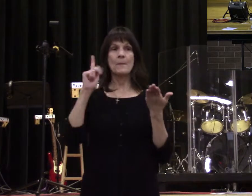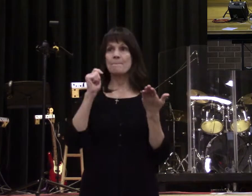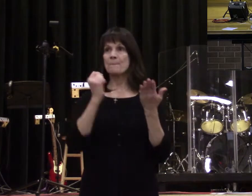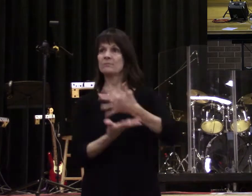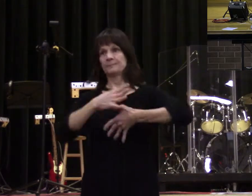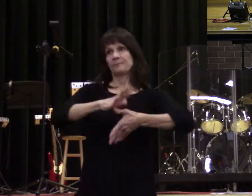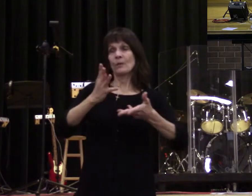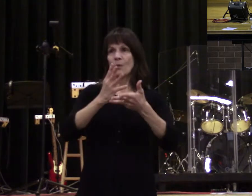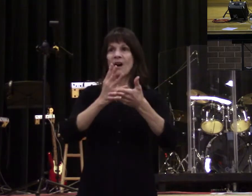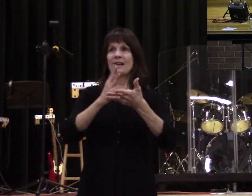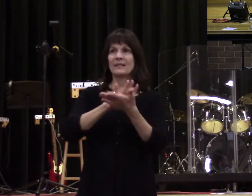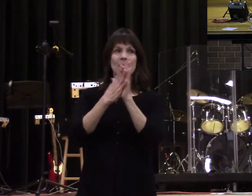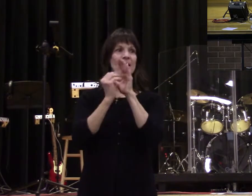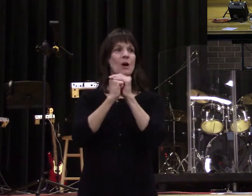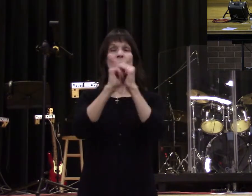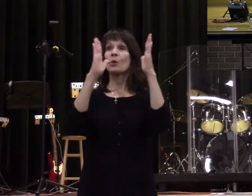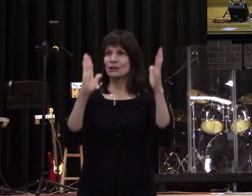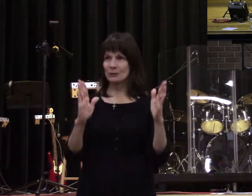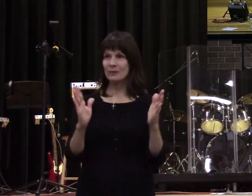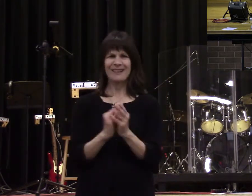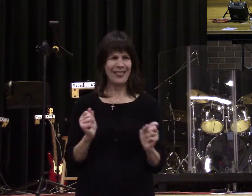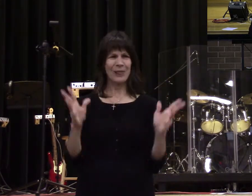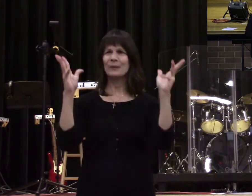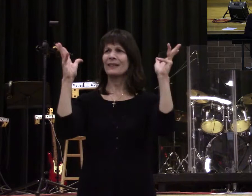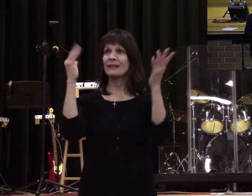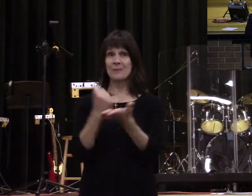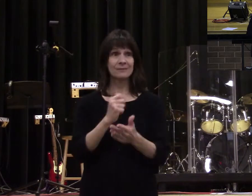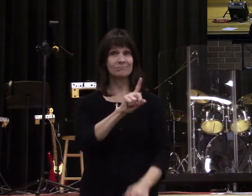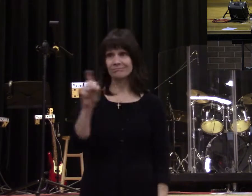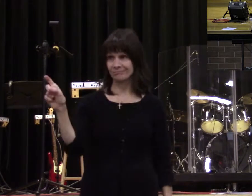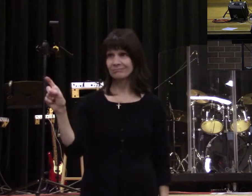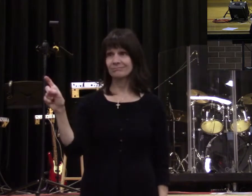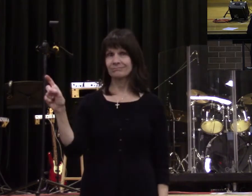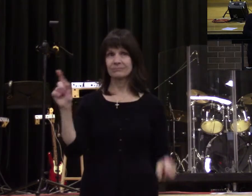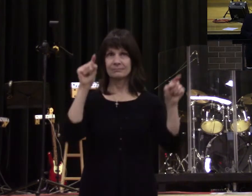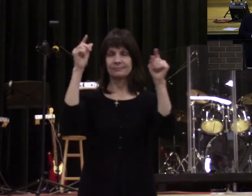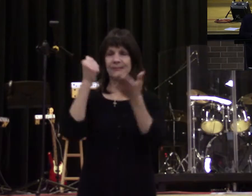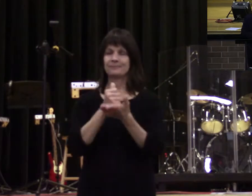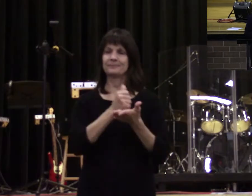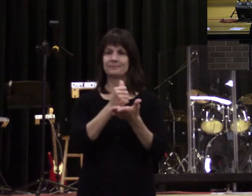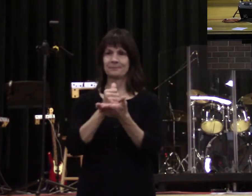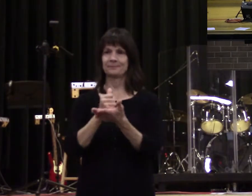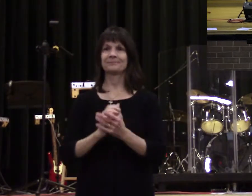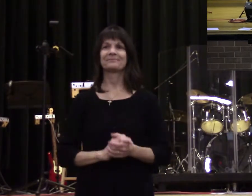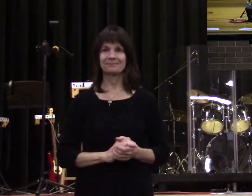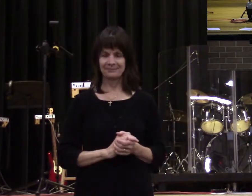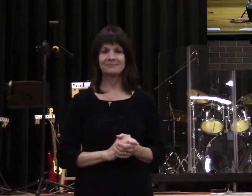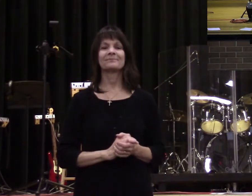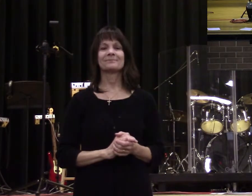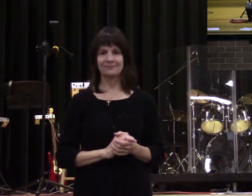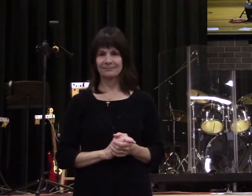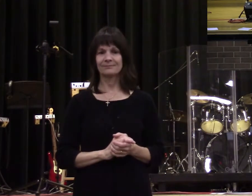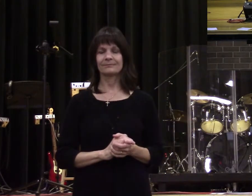are a worshiper. Hallelujah. Amen. Now, how